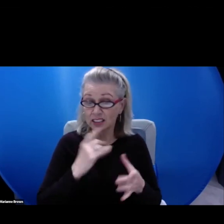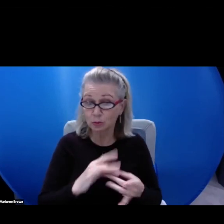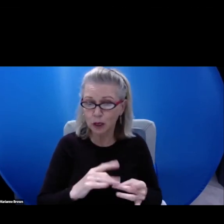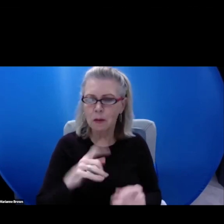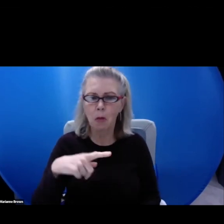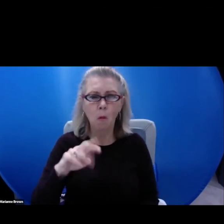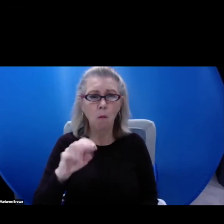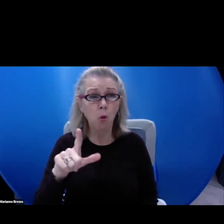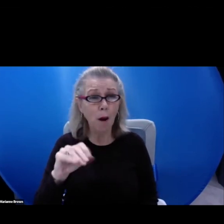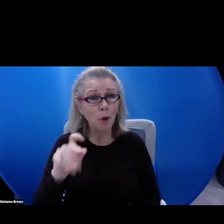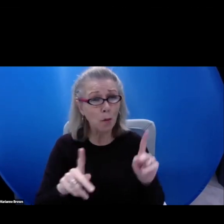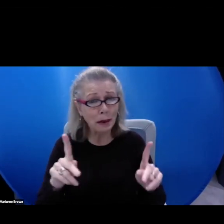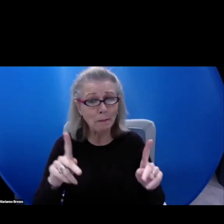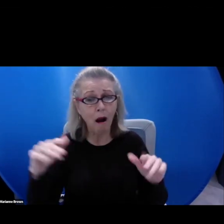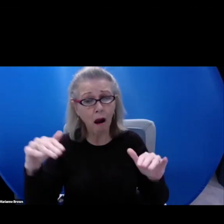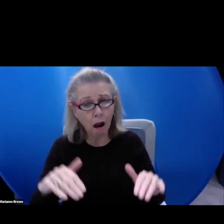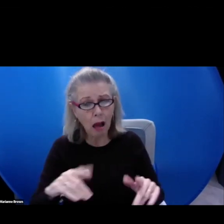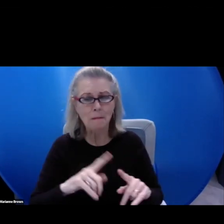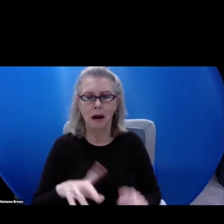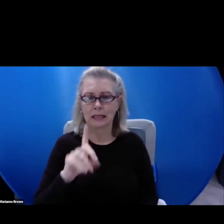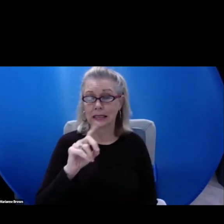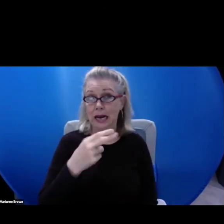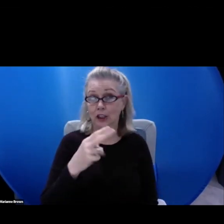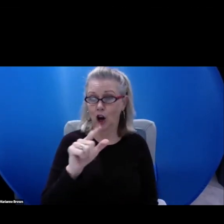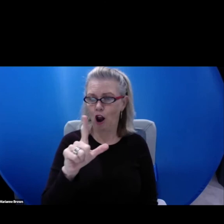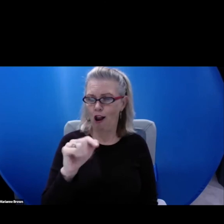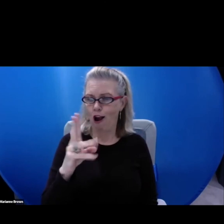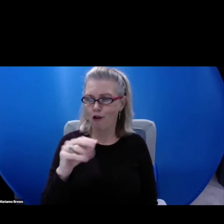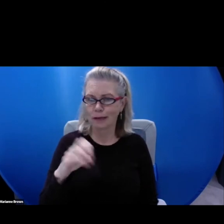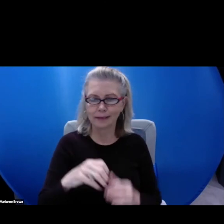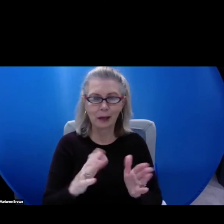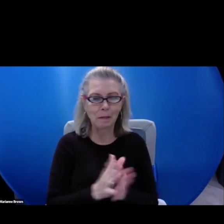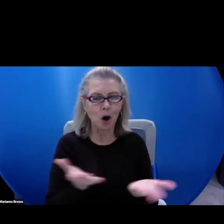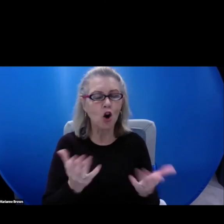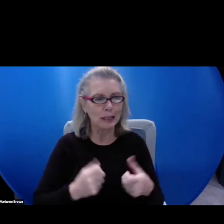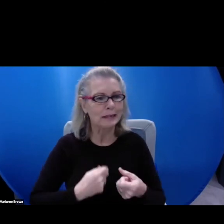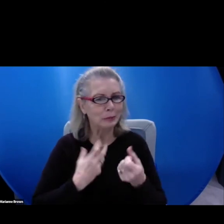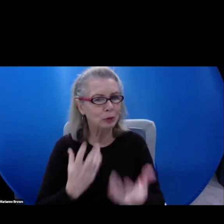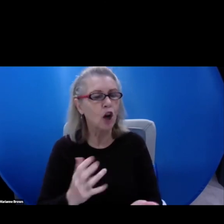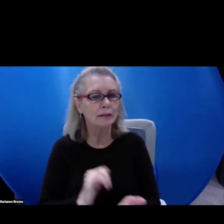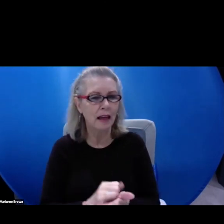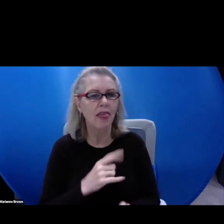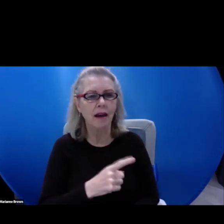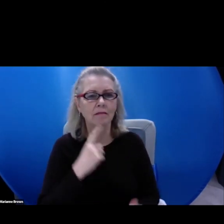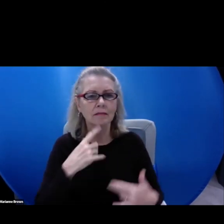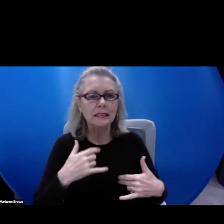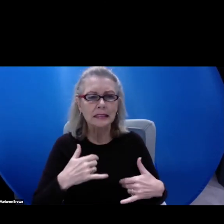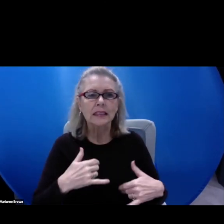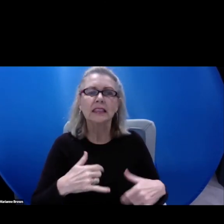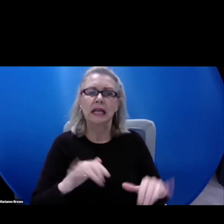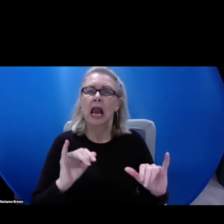Finnish artist Akseli Kallen-Kallela worked in the colonies of Taos and Santa Fe for 3